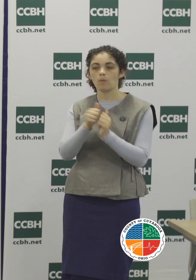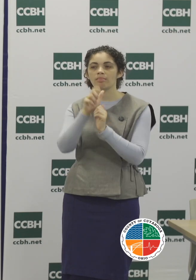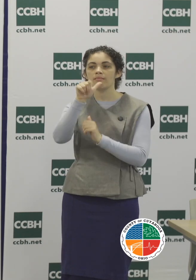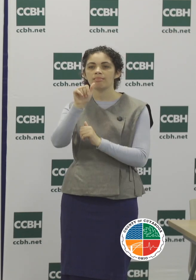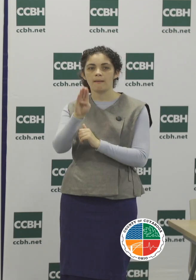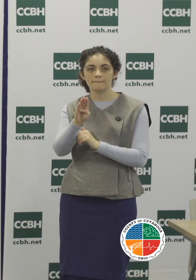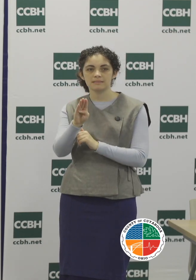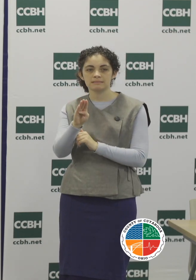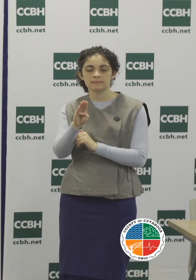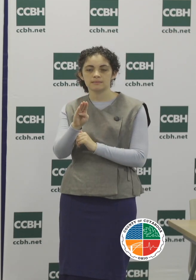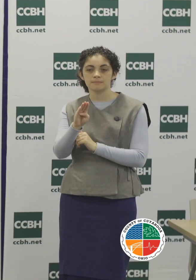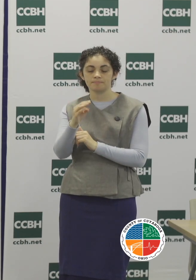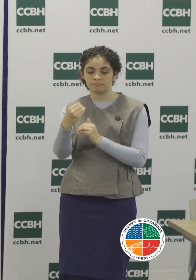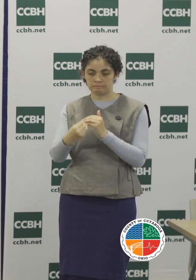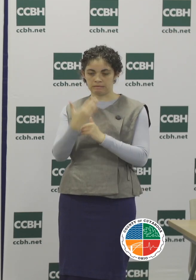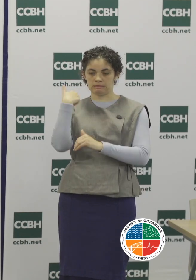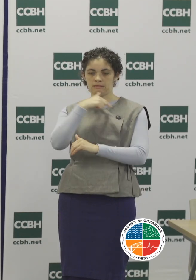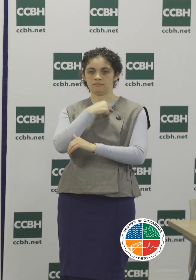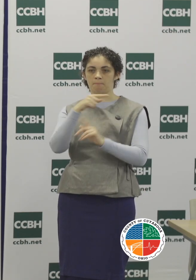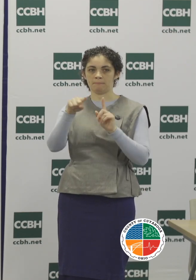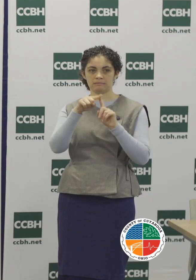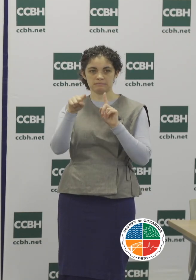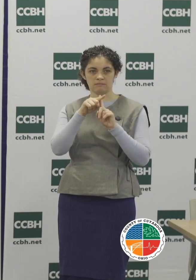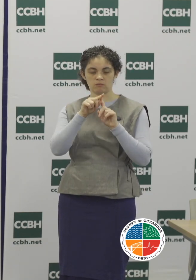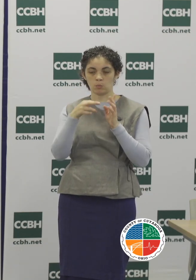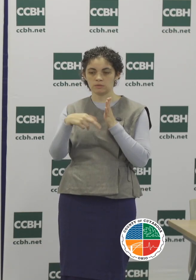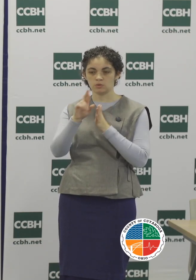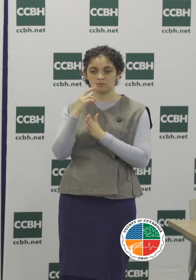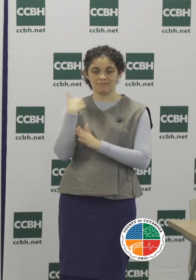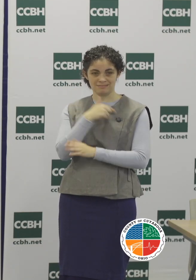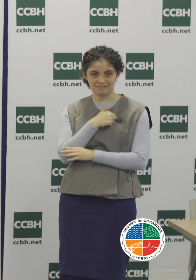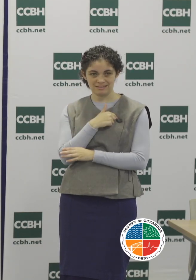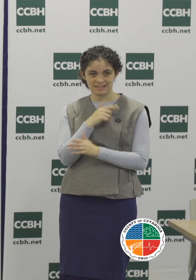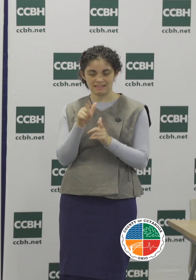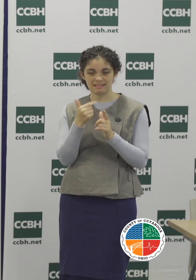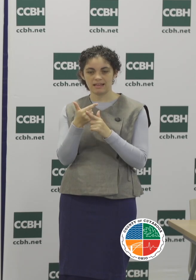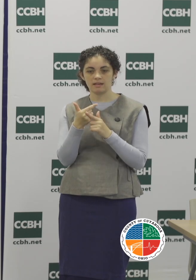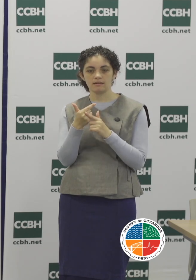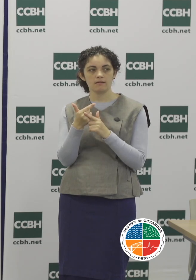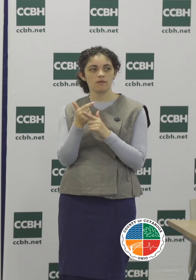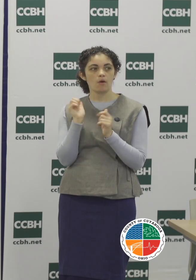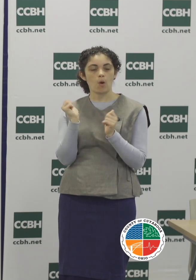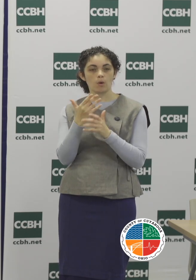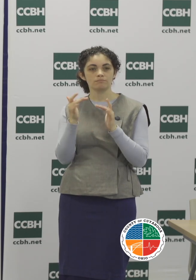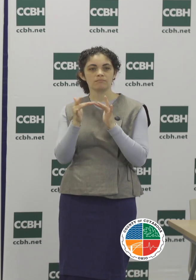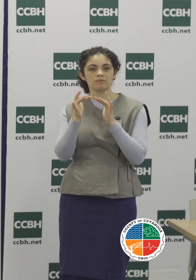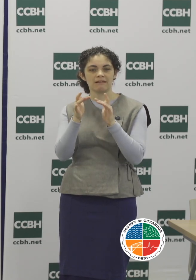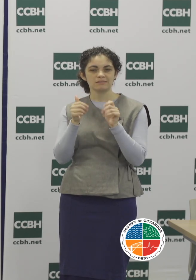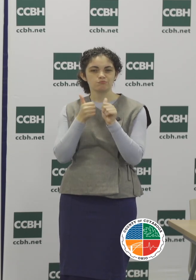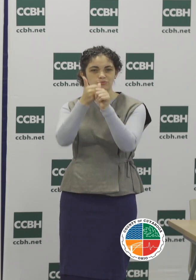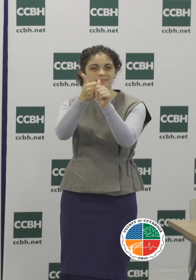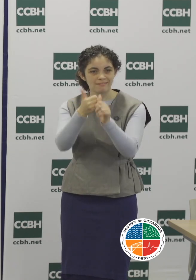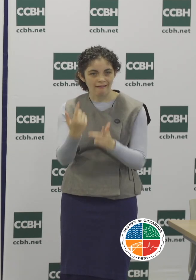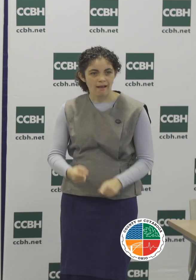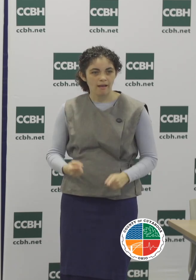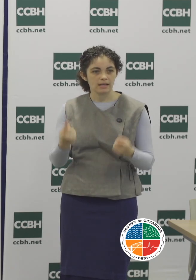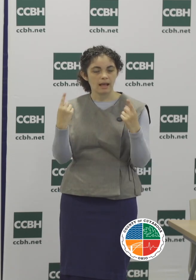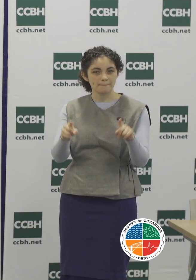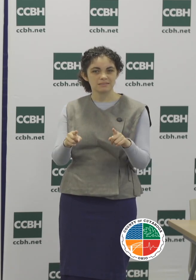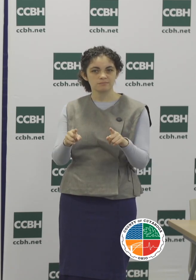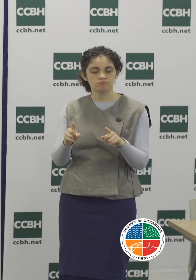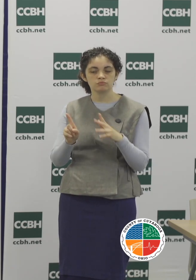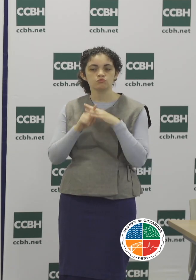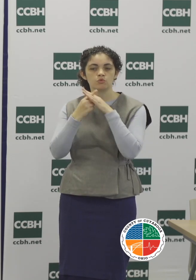So labs then forward positive test results to us, and then that's where our whole contact tracing process